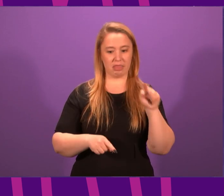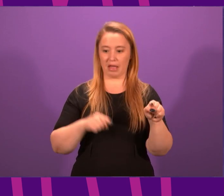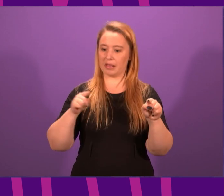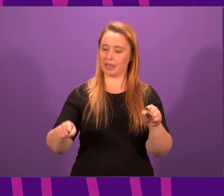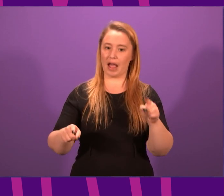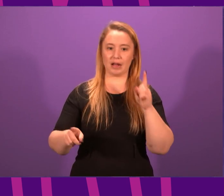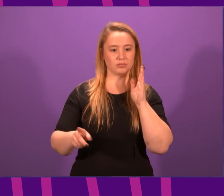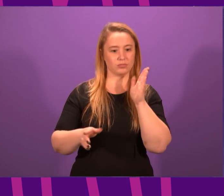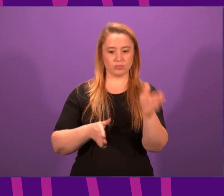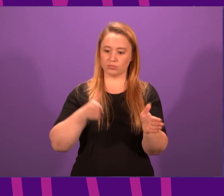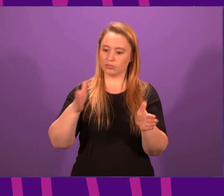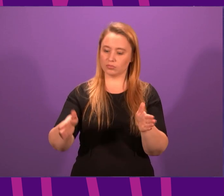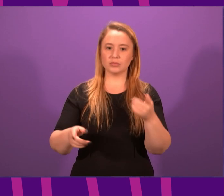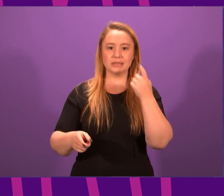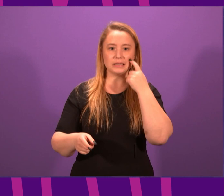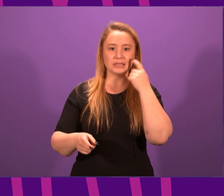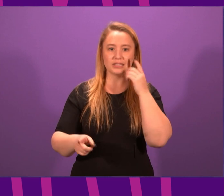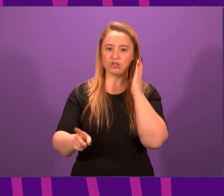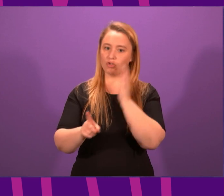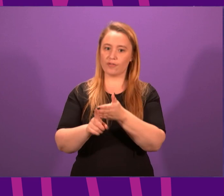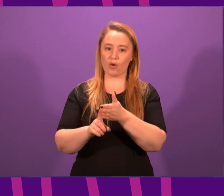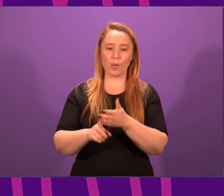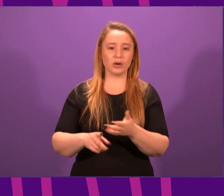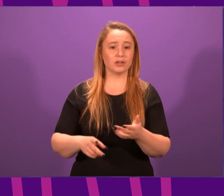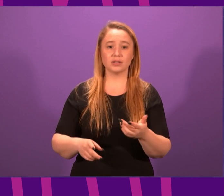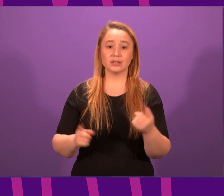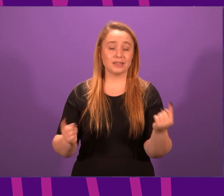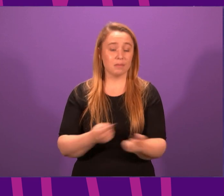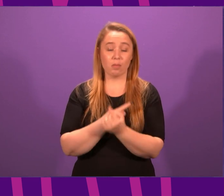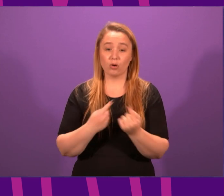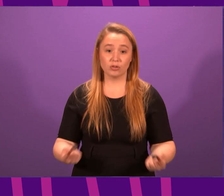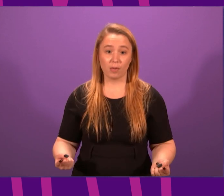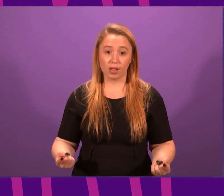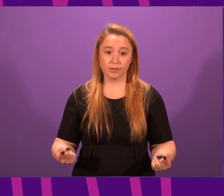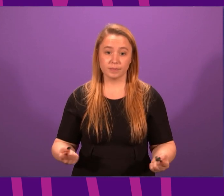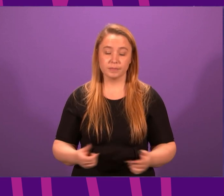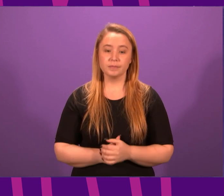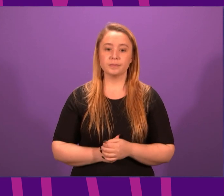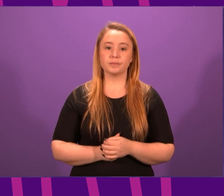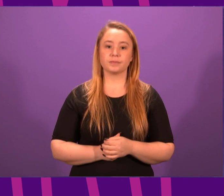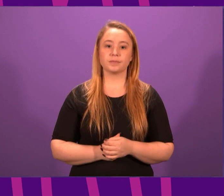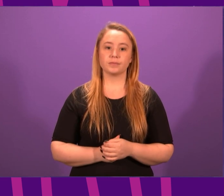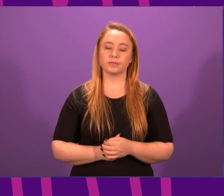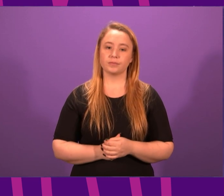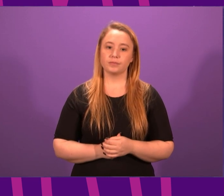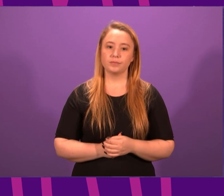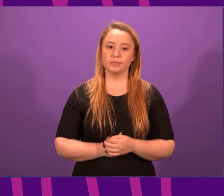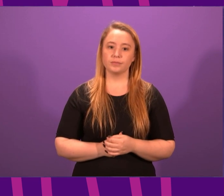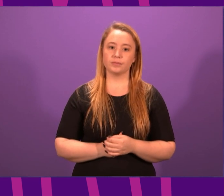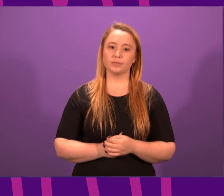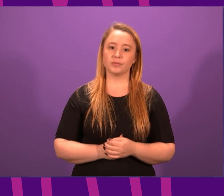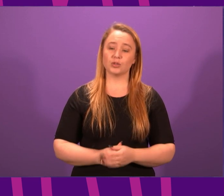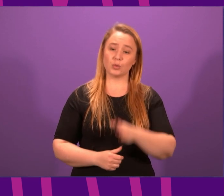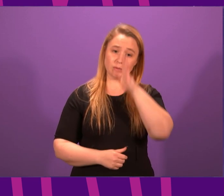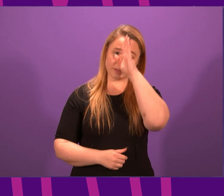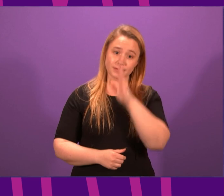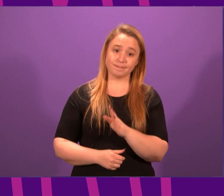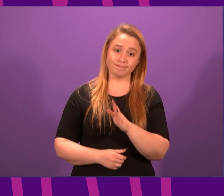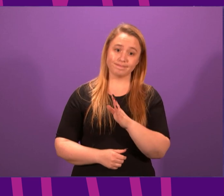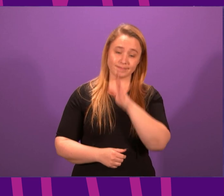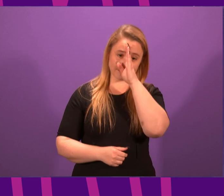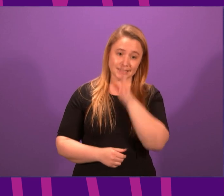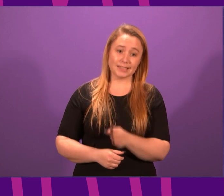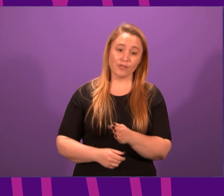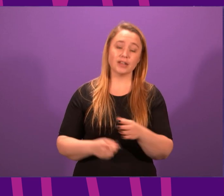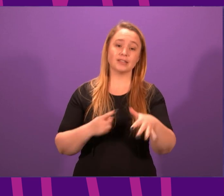like binary choices. They simply are not there for us. Presiding Officer, we do face a serious situation, but